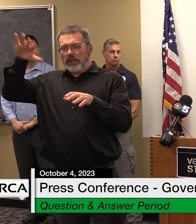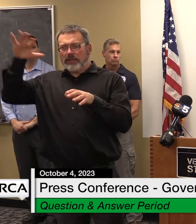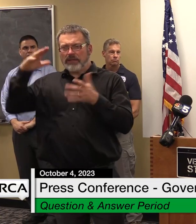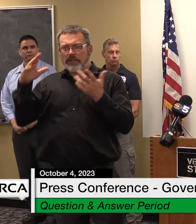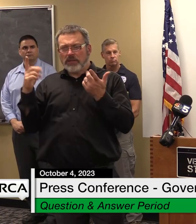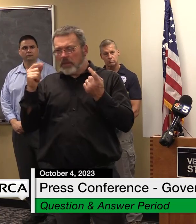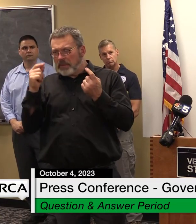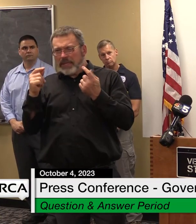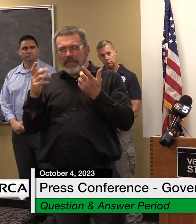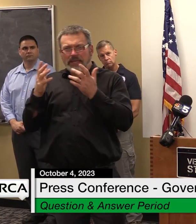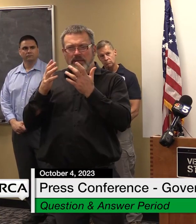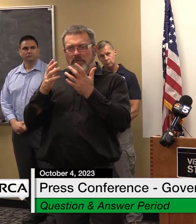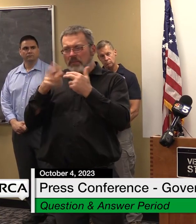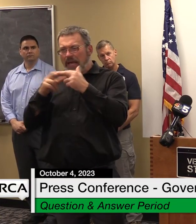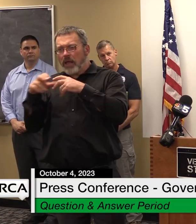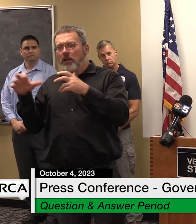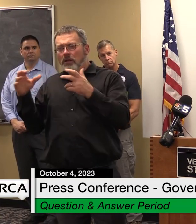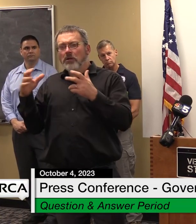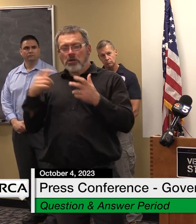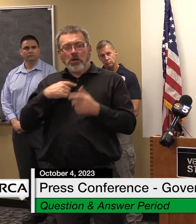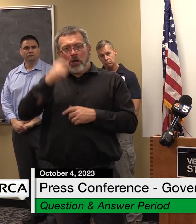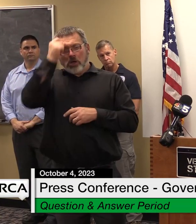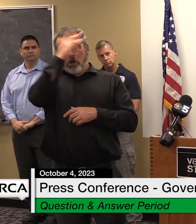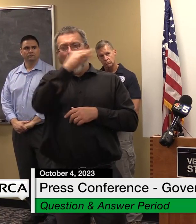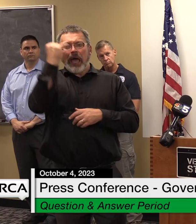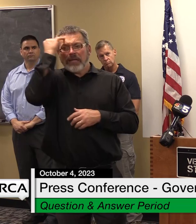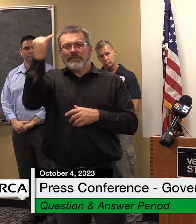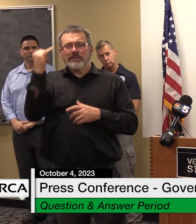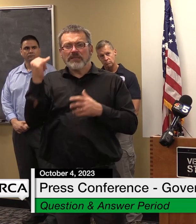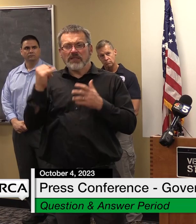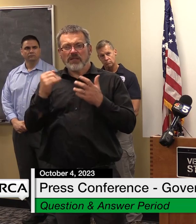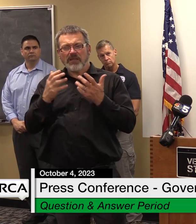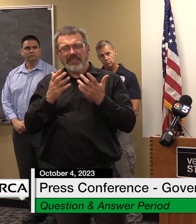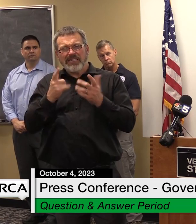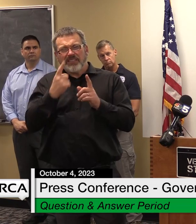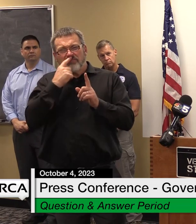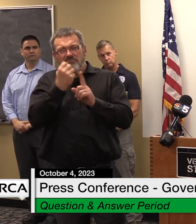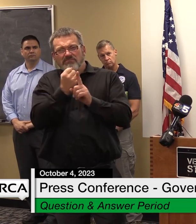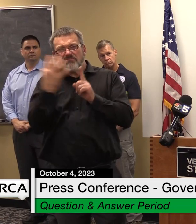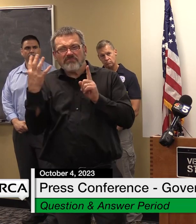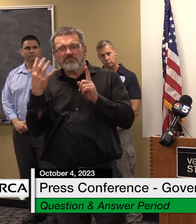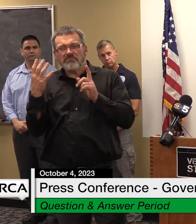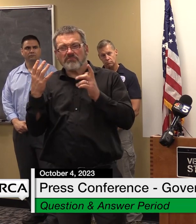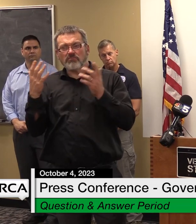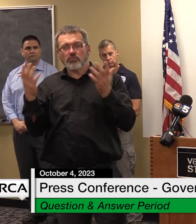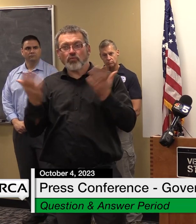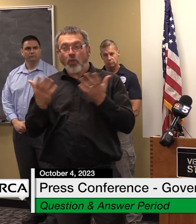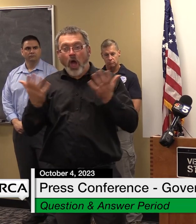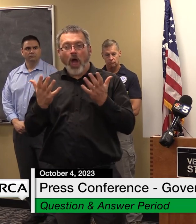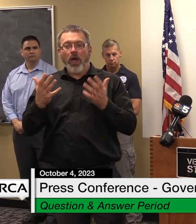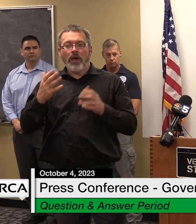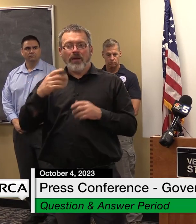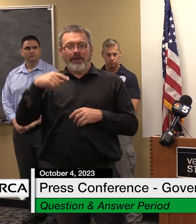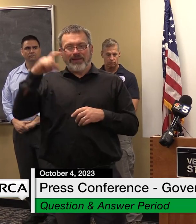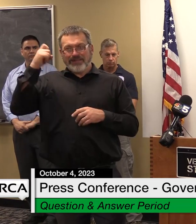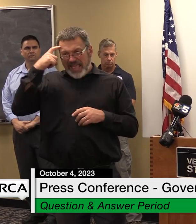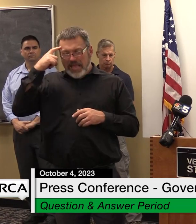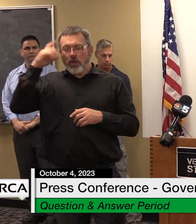out into. But is there anything more you can say about what the state is going to do to actually find those